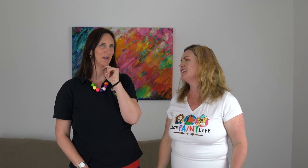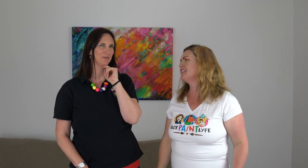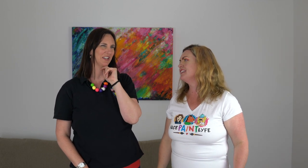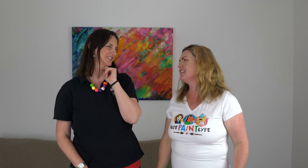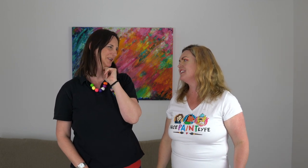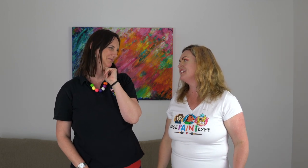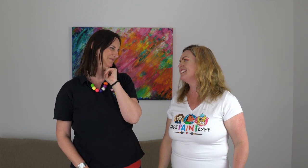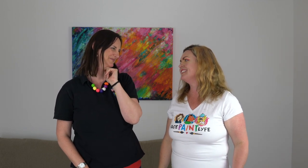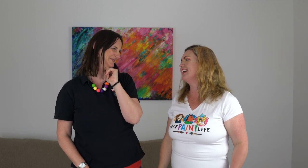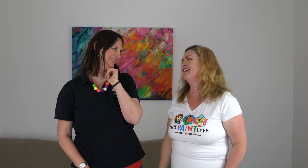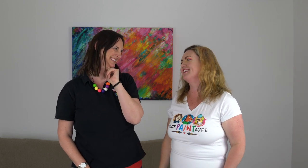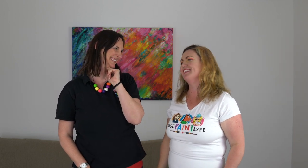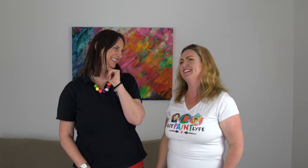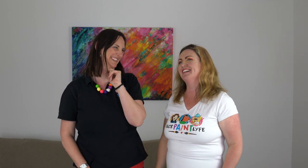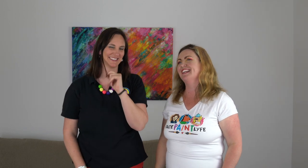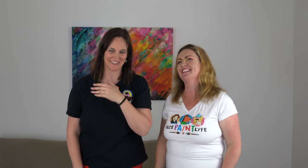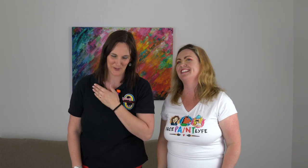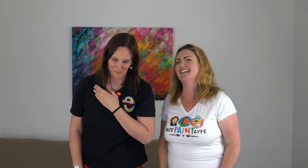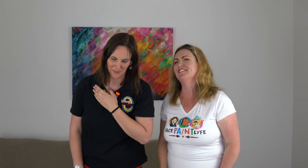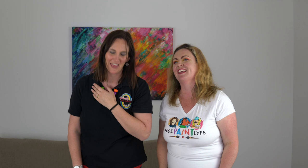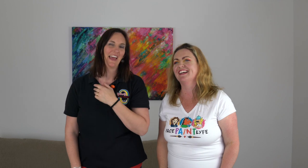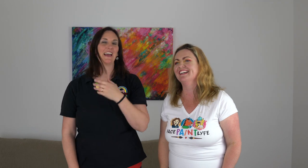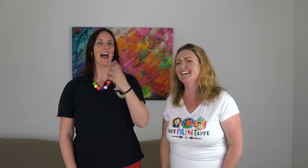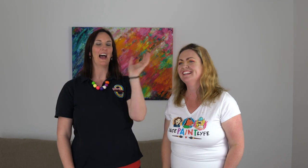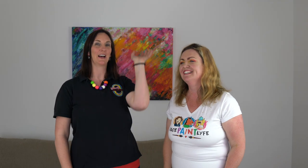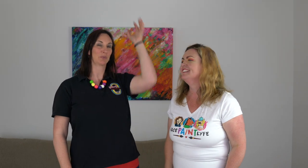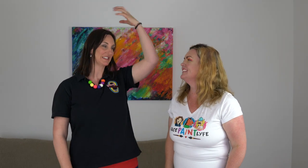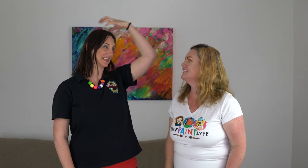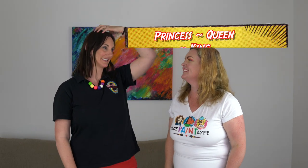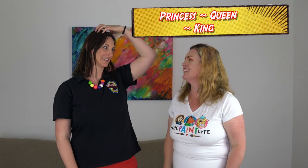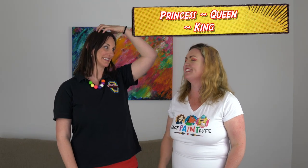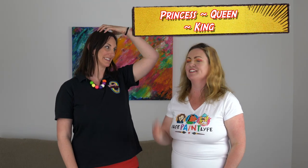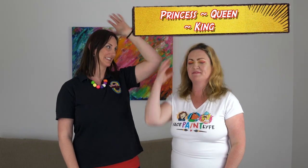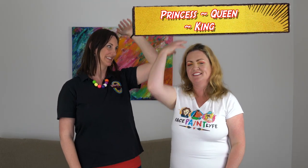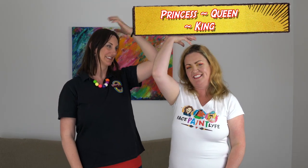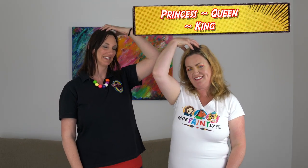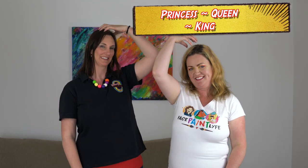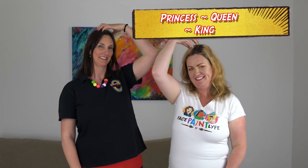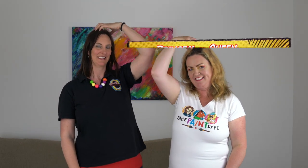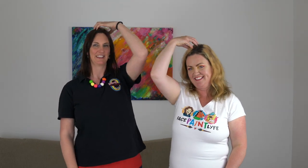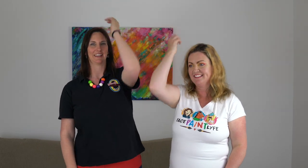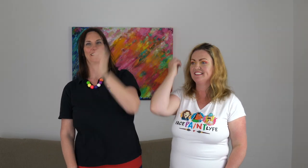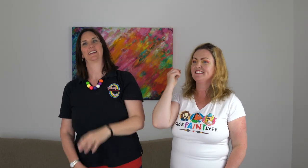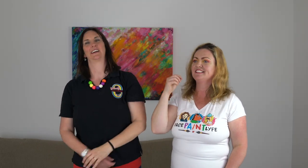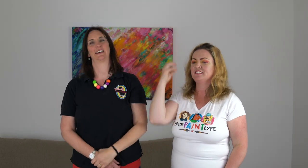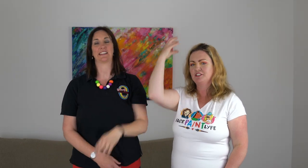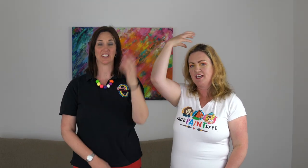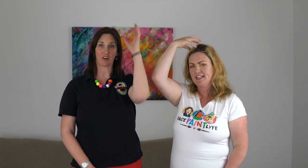painted many sheep. No, I don't think I have. Princess? No, princess. That's crown. The